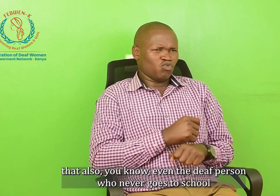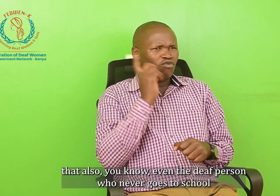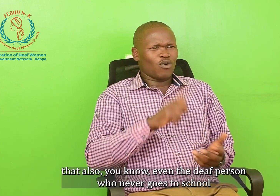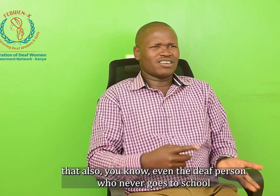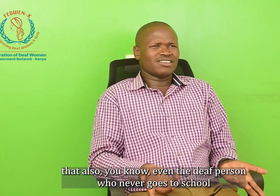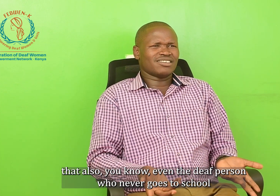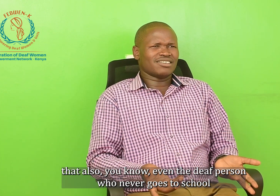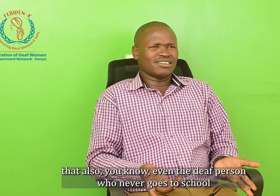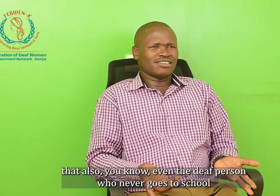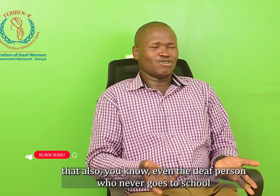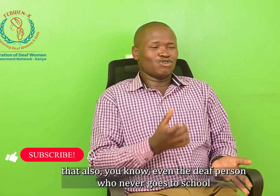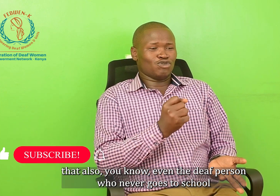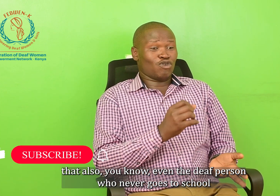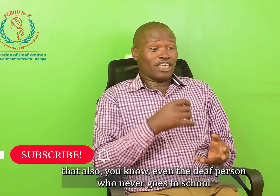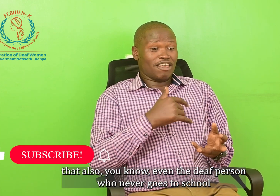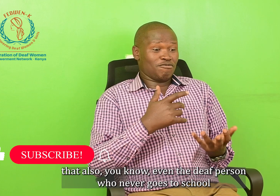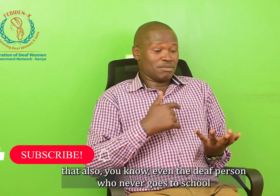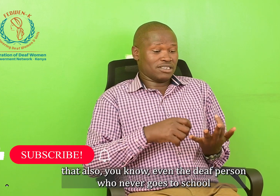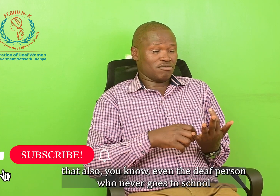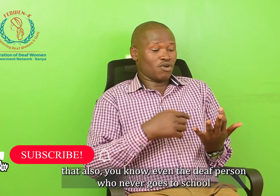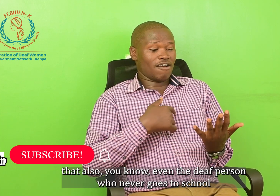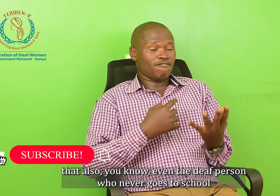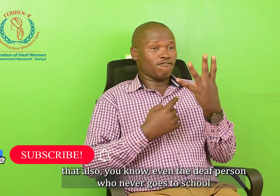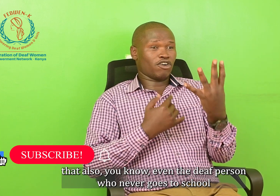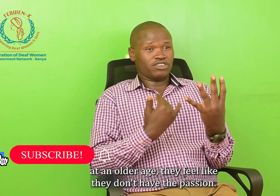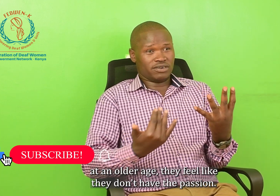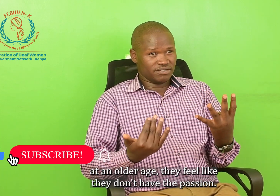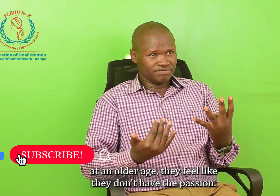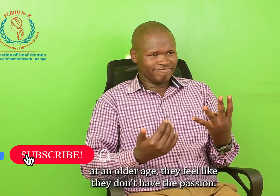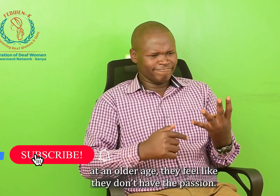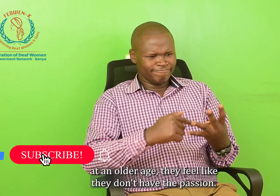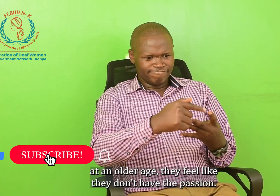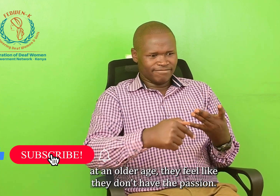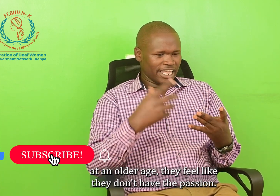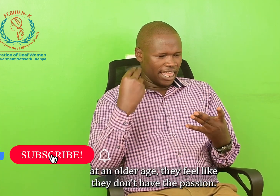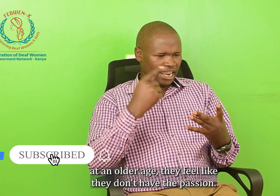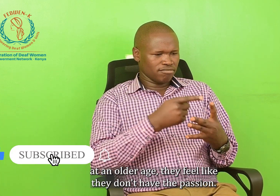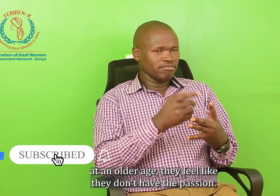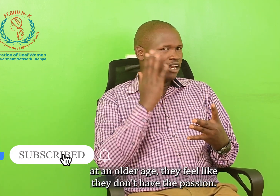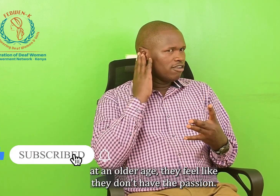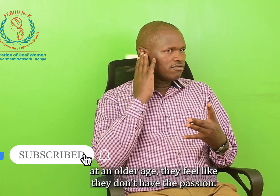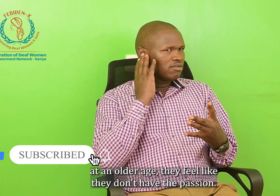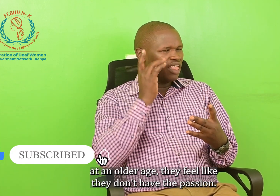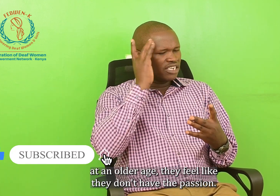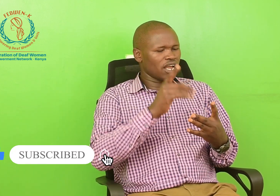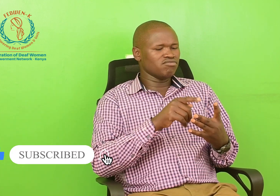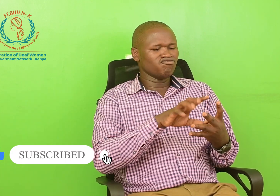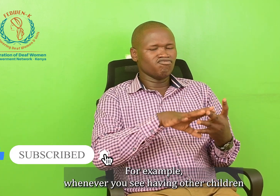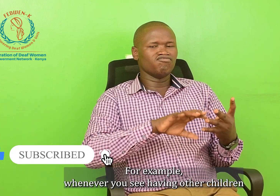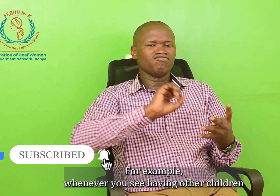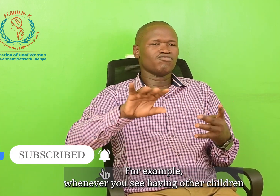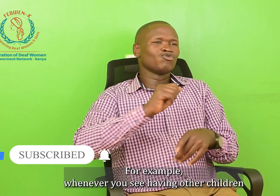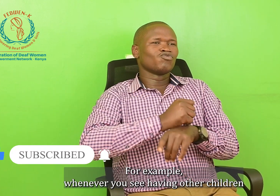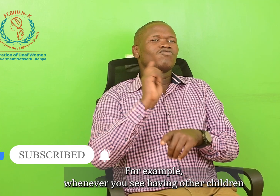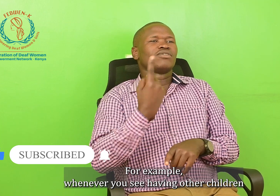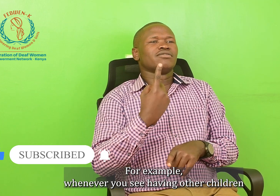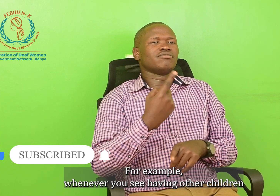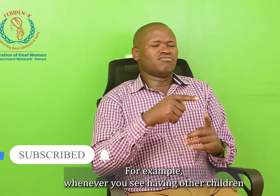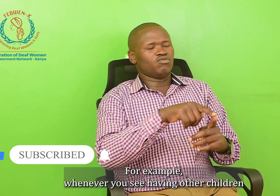also, even the deaf person whenever goes to school at an older age, they feel like they don't have the passion. For example, whenever